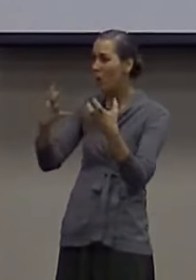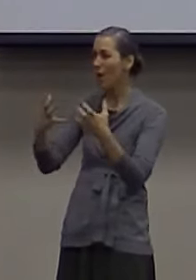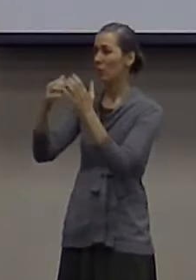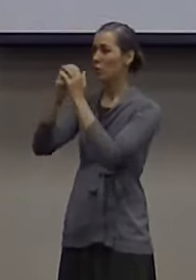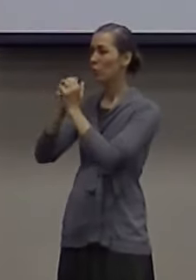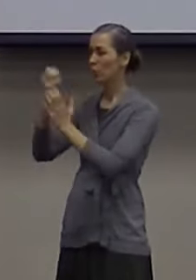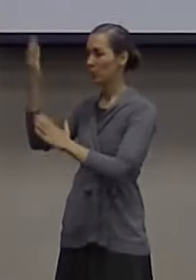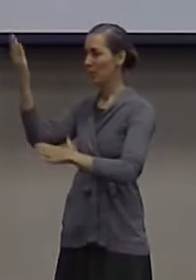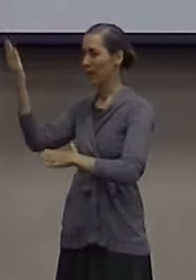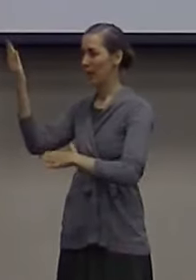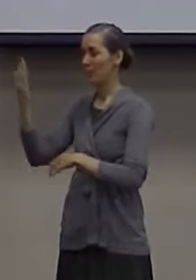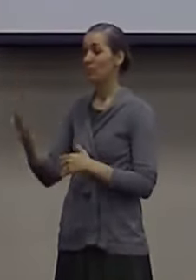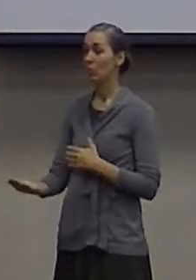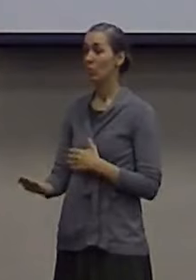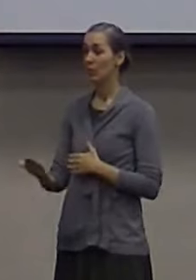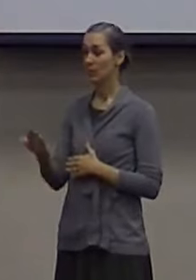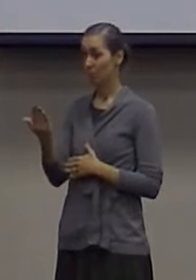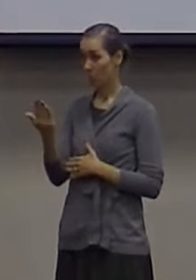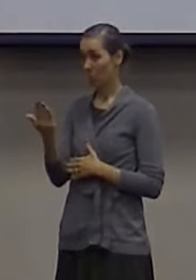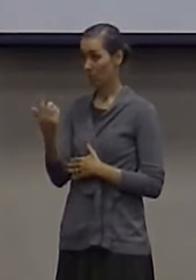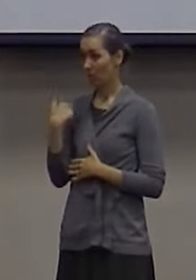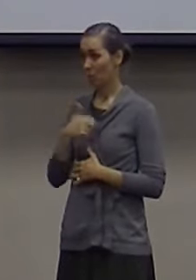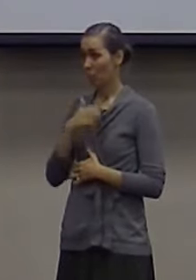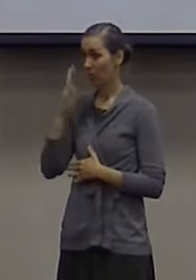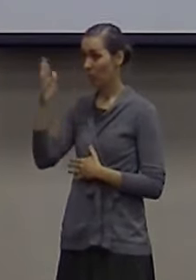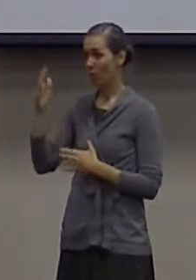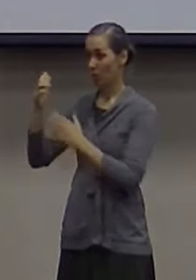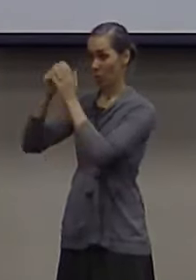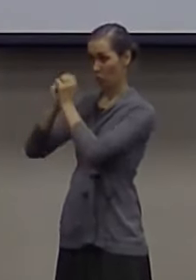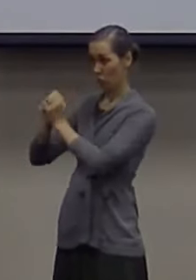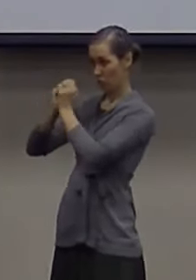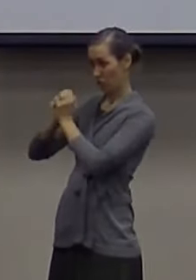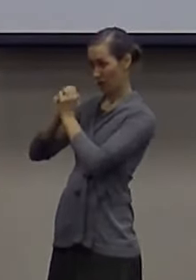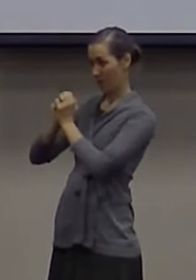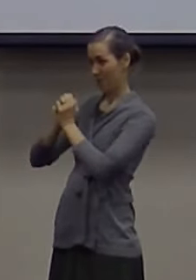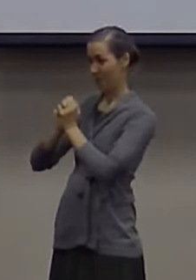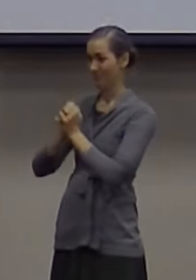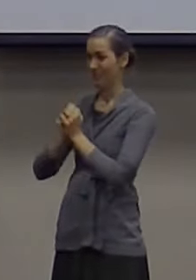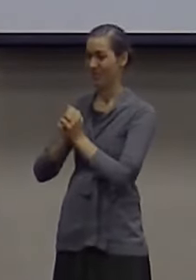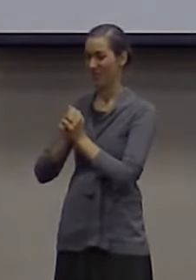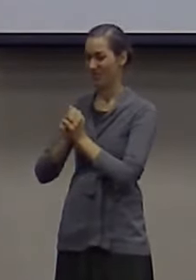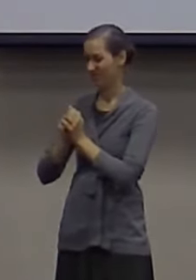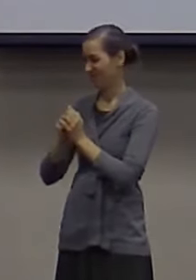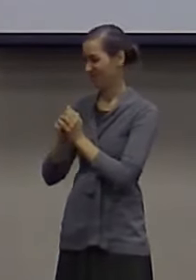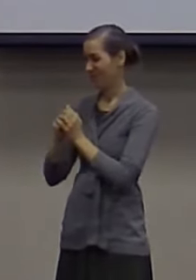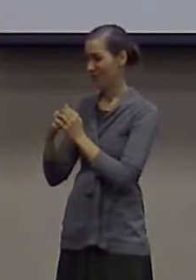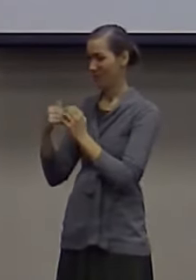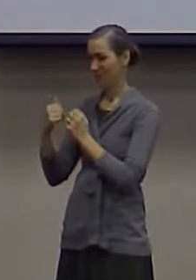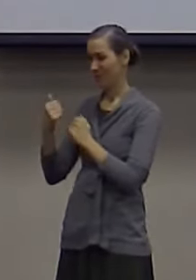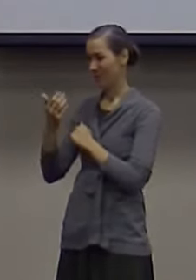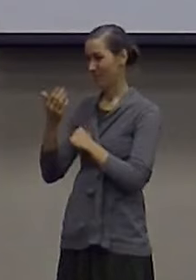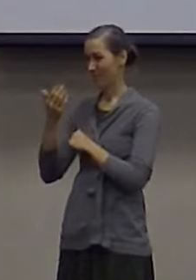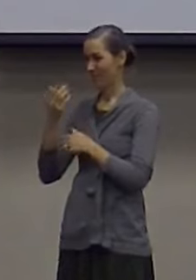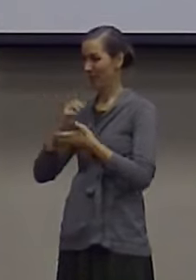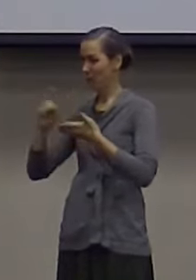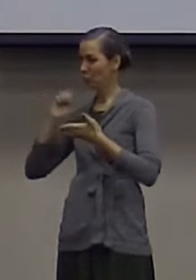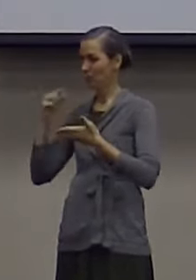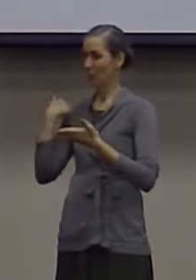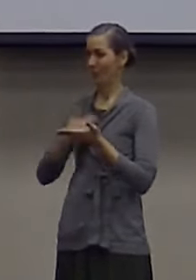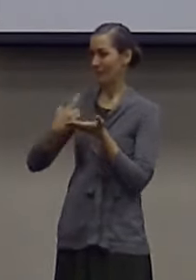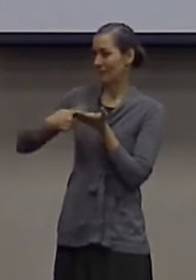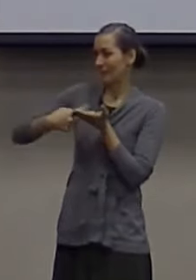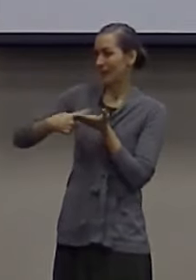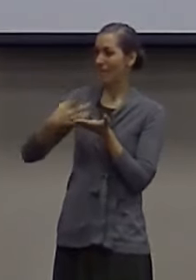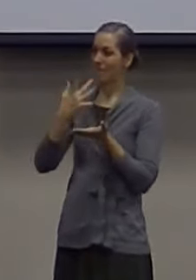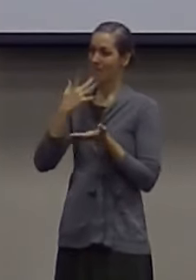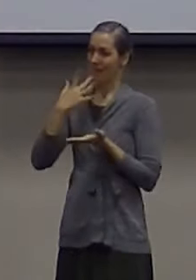that's what we're going to do this morning. We're going to spend some time in worship. We're talking about some of our favorite songs or songs that mean something to us. And so I want to ask